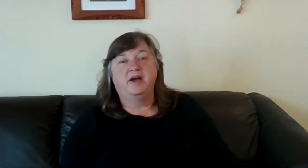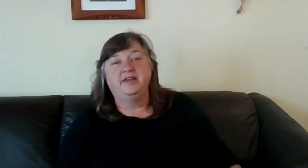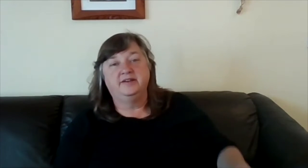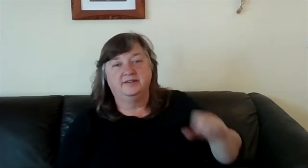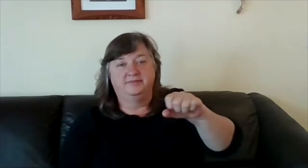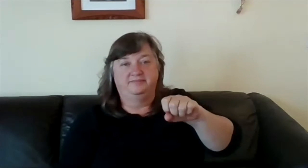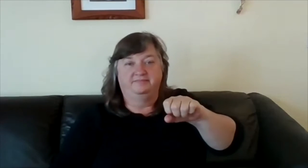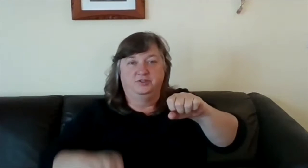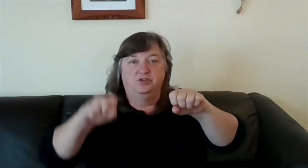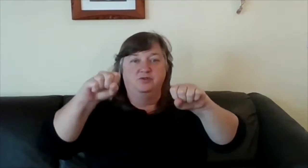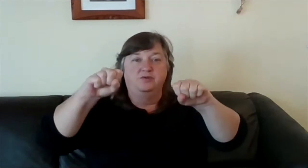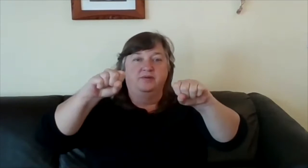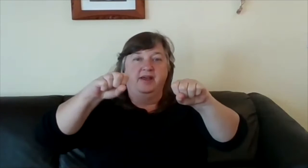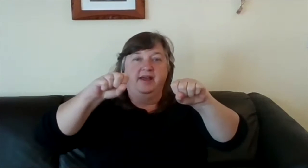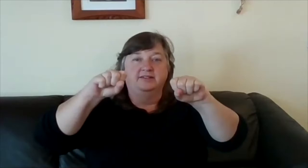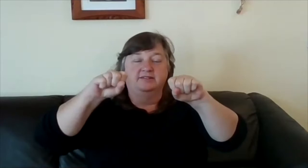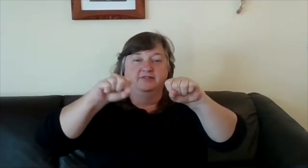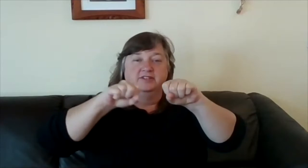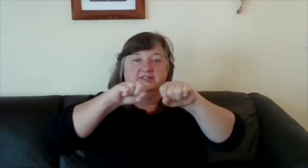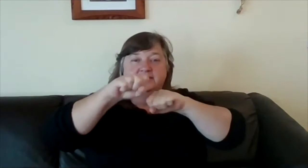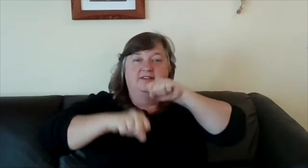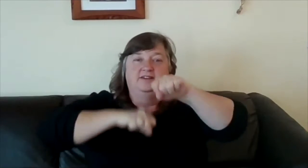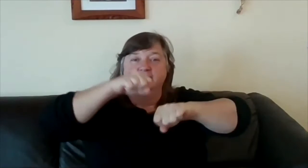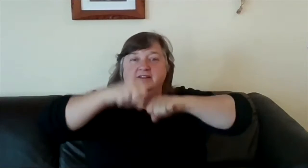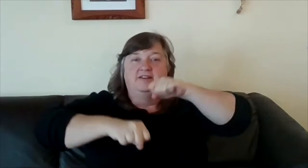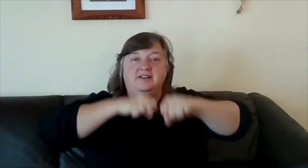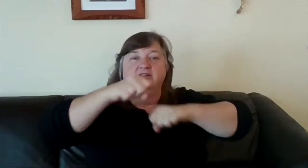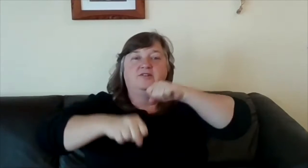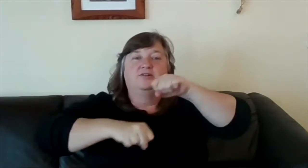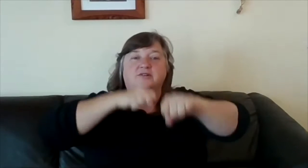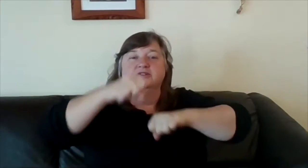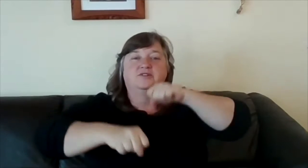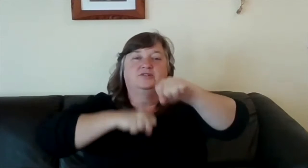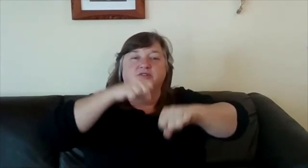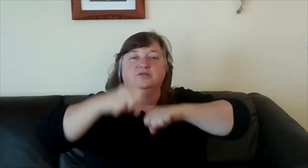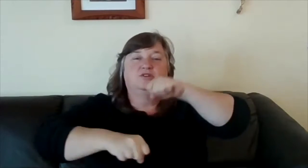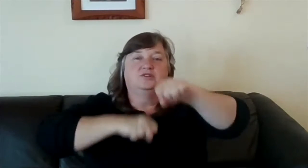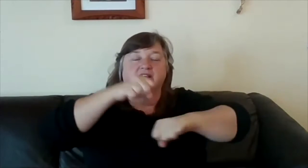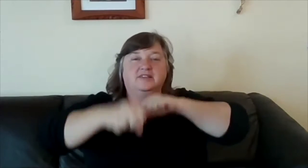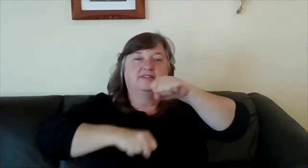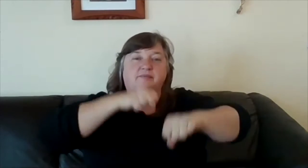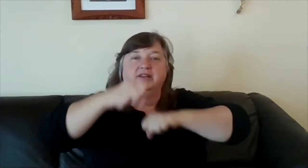Bike, 2 S fists, and you go in a circle, 2 circles like this, like